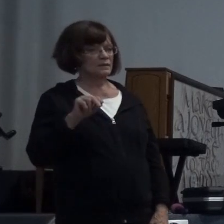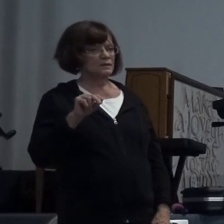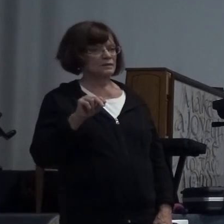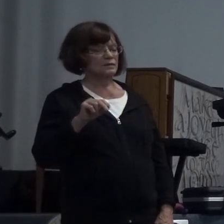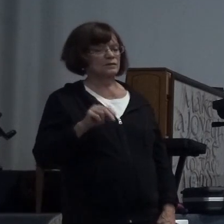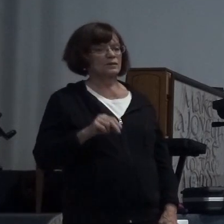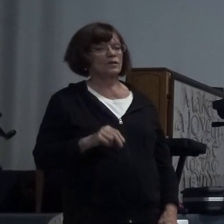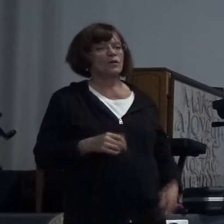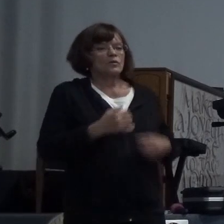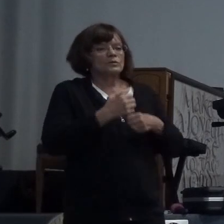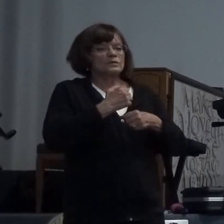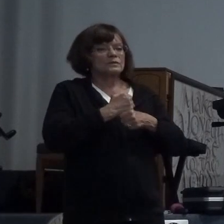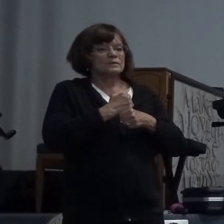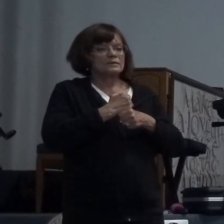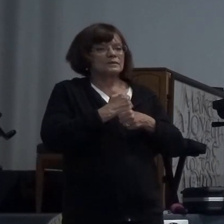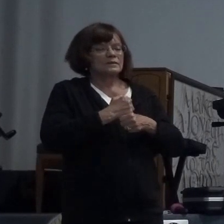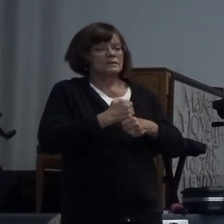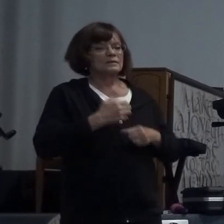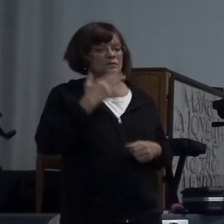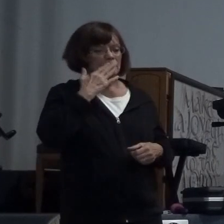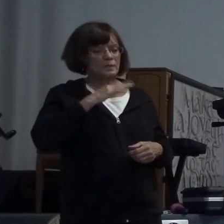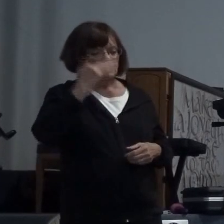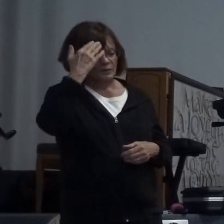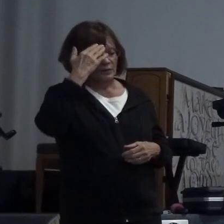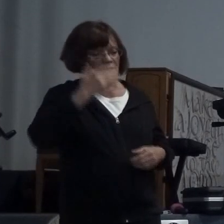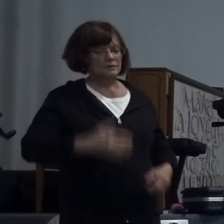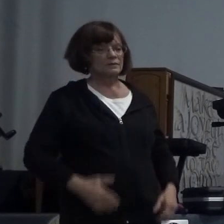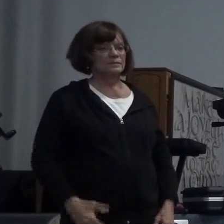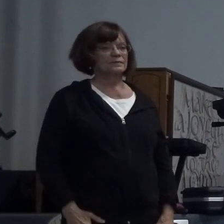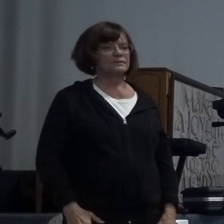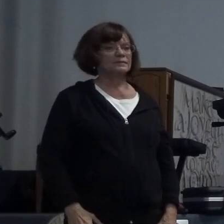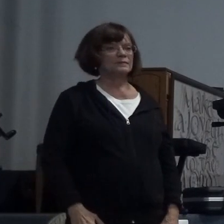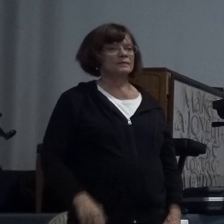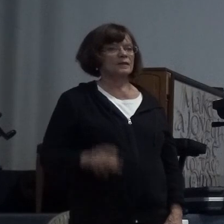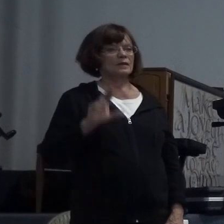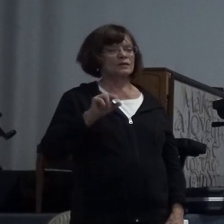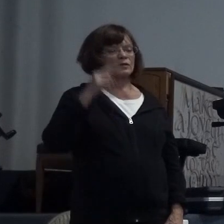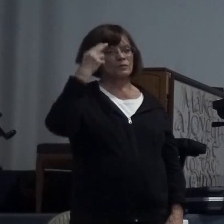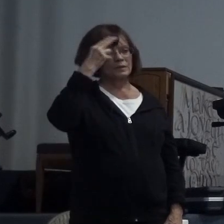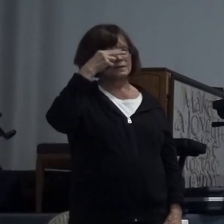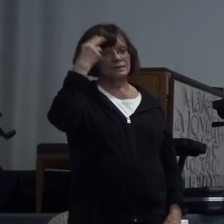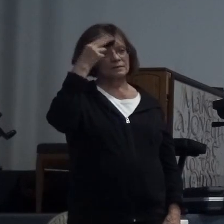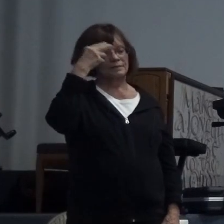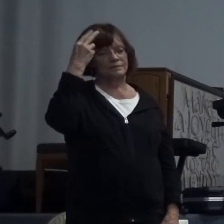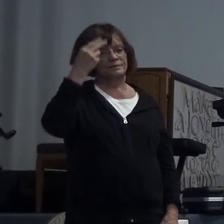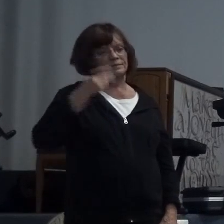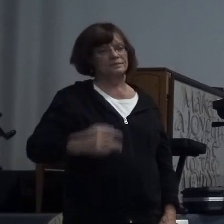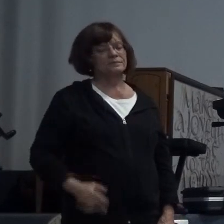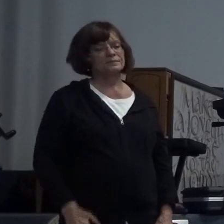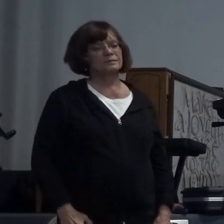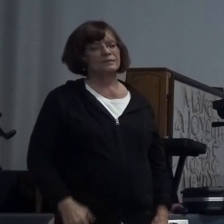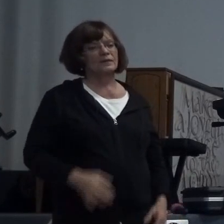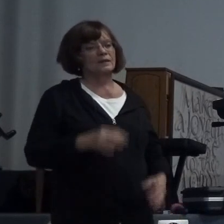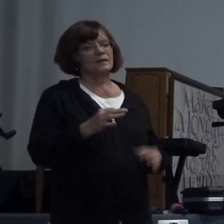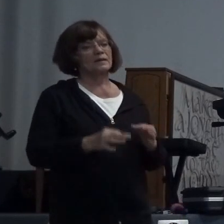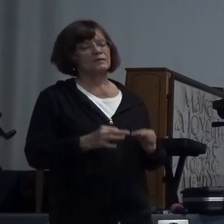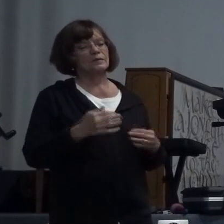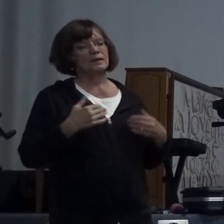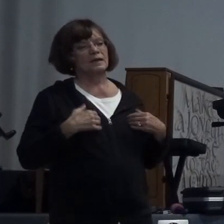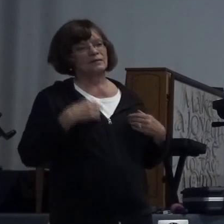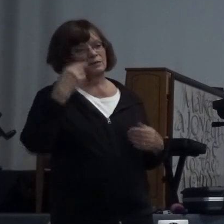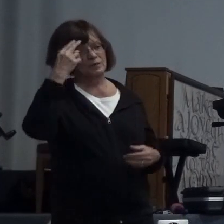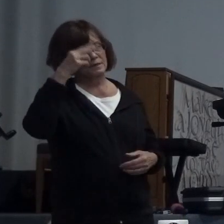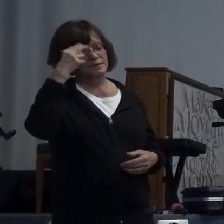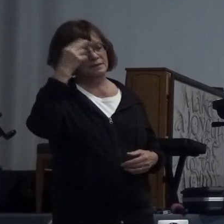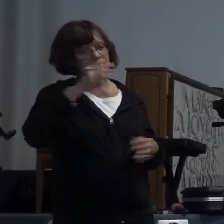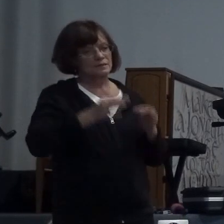holding bitterness against anyone. There's no reason to. And if you come up with a reason why you